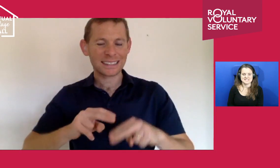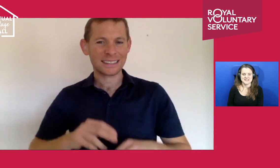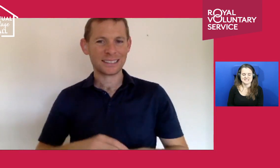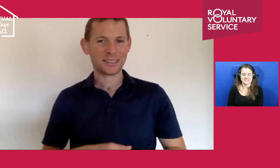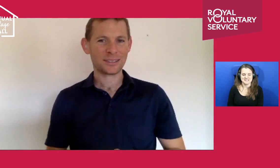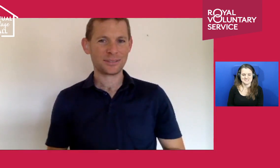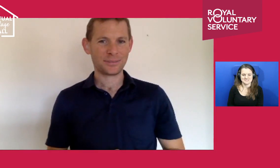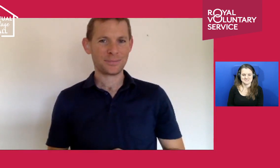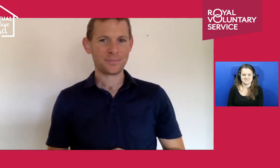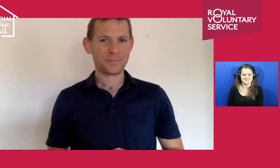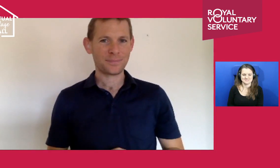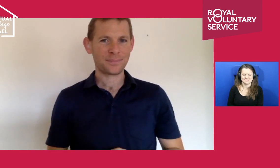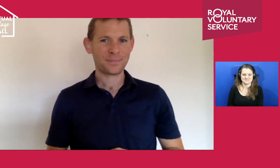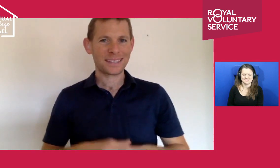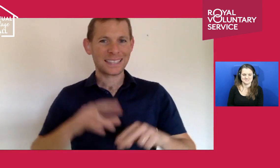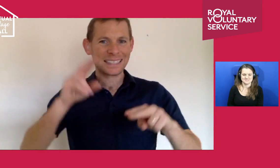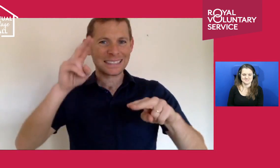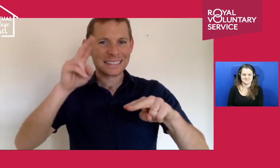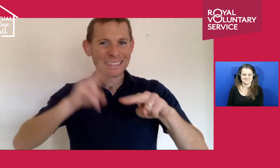Daddy.